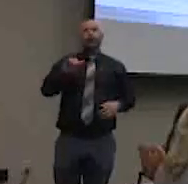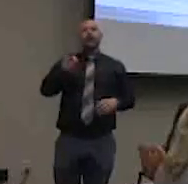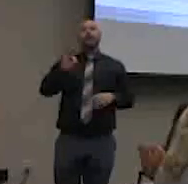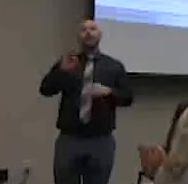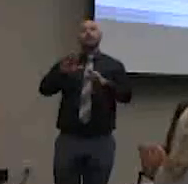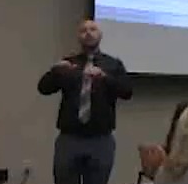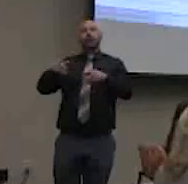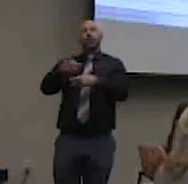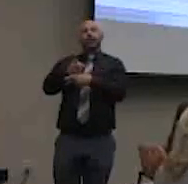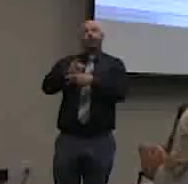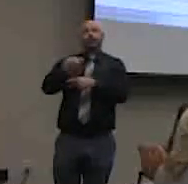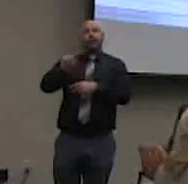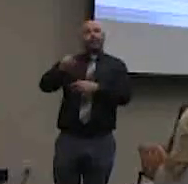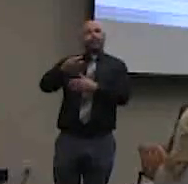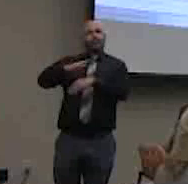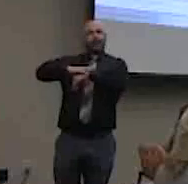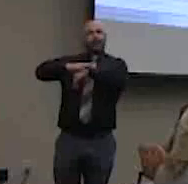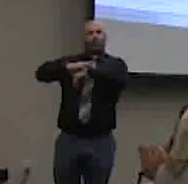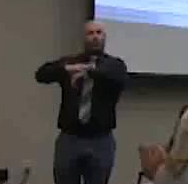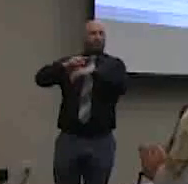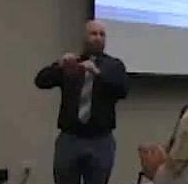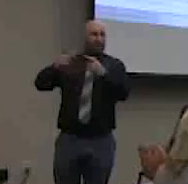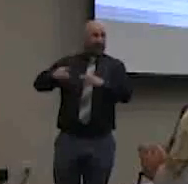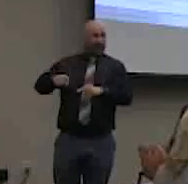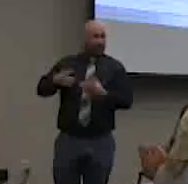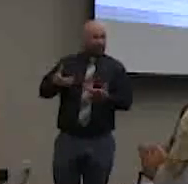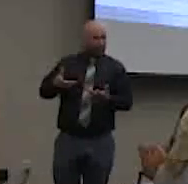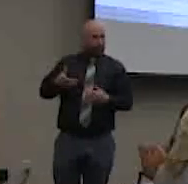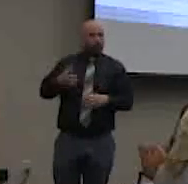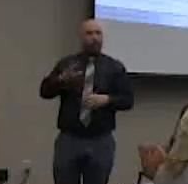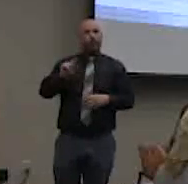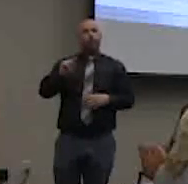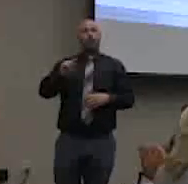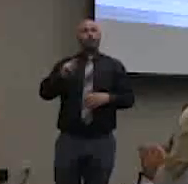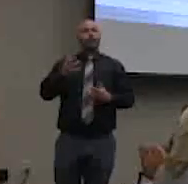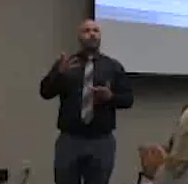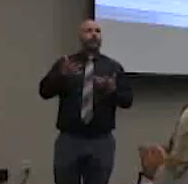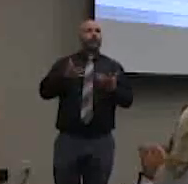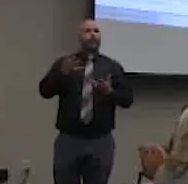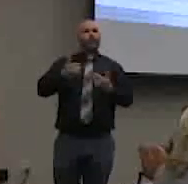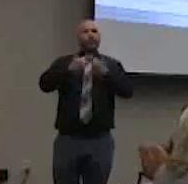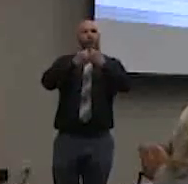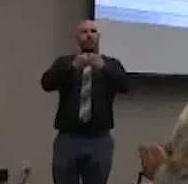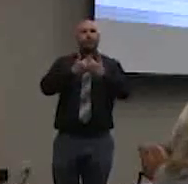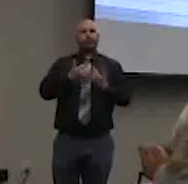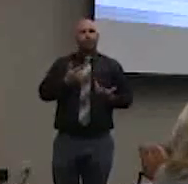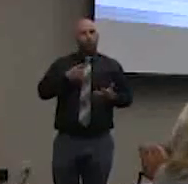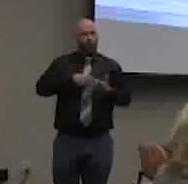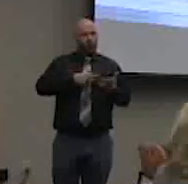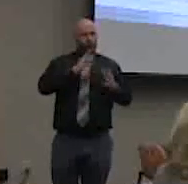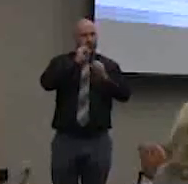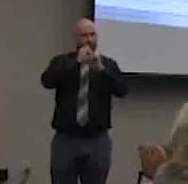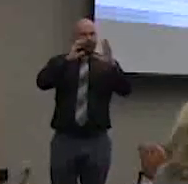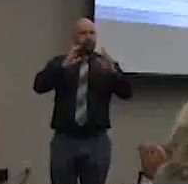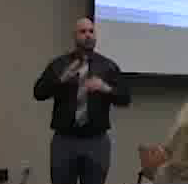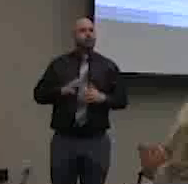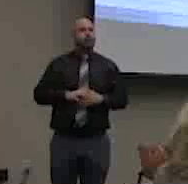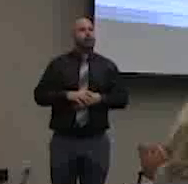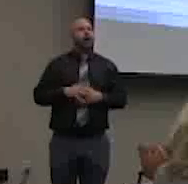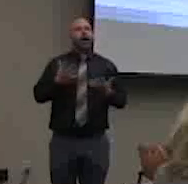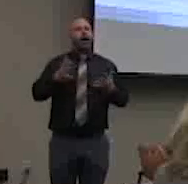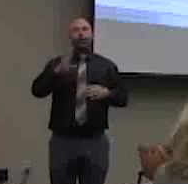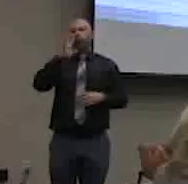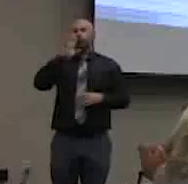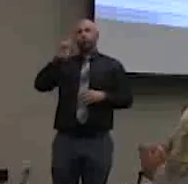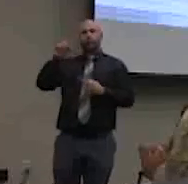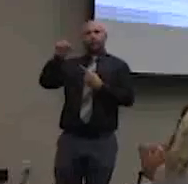but those guardrails, again, what's your vision for that? Yeah, I don't want to speak for Bessie. Ultimately, Bessie will pass the